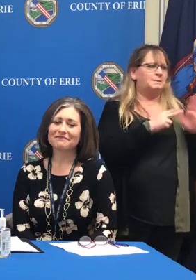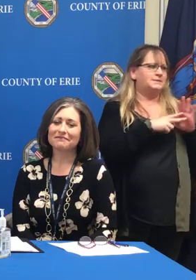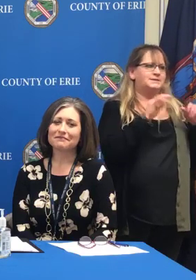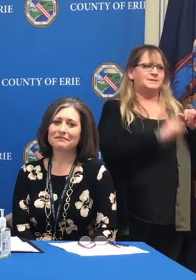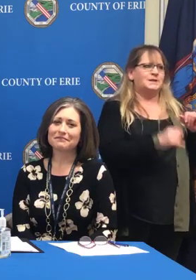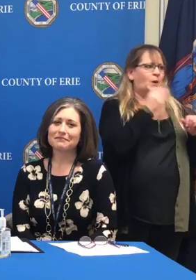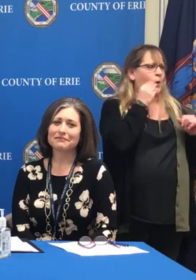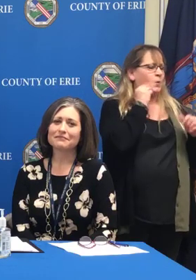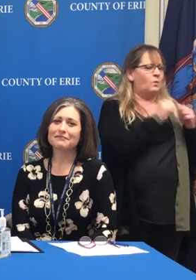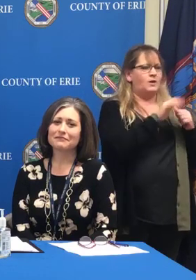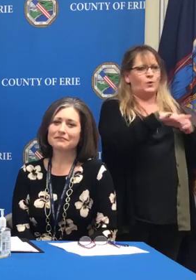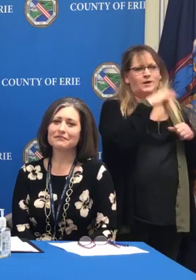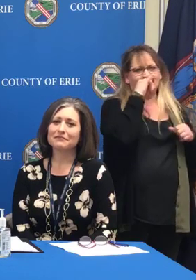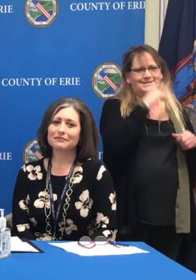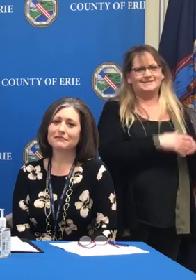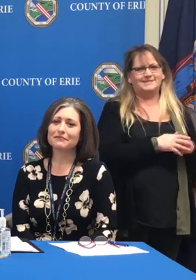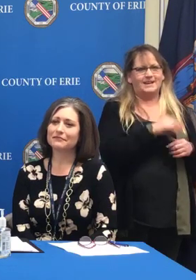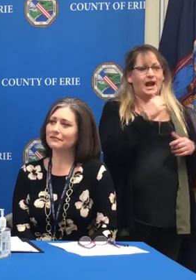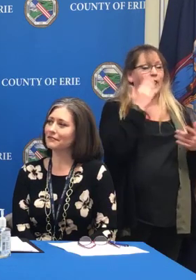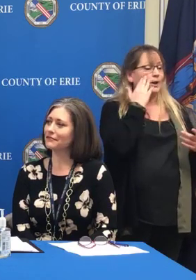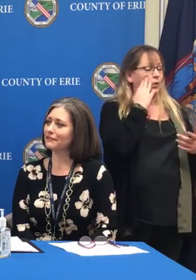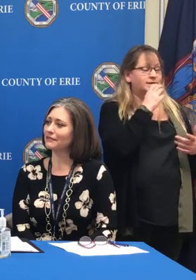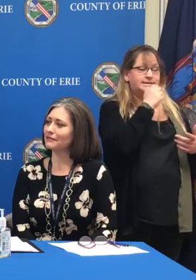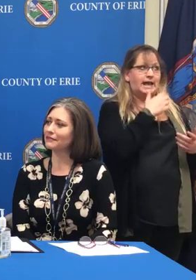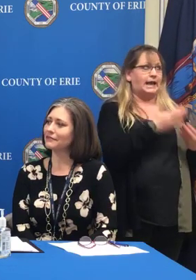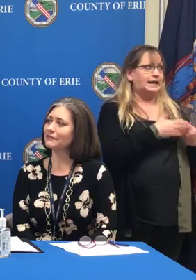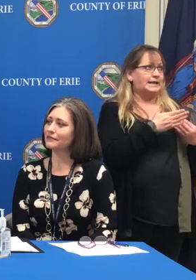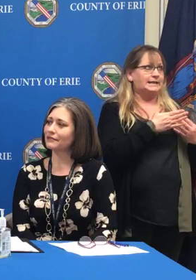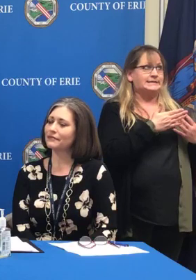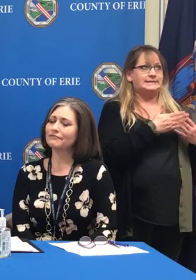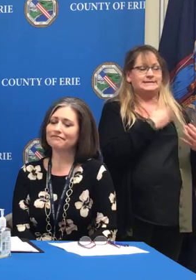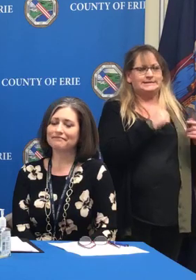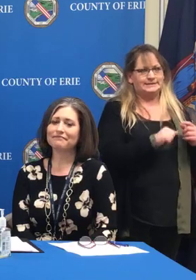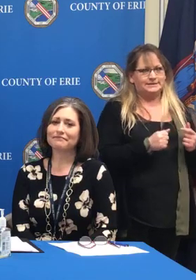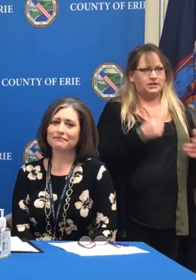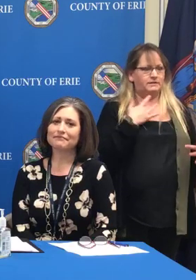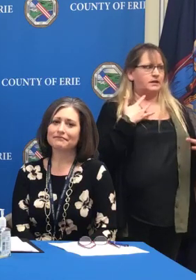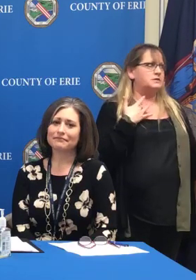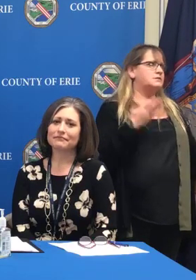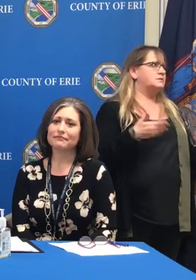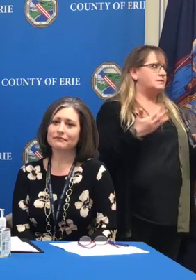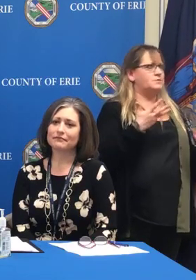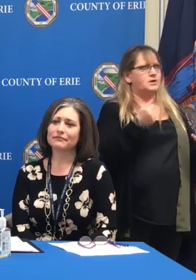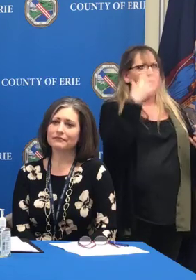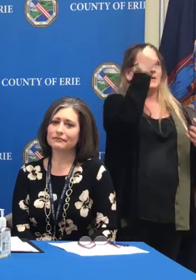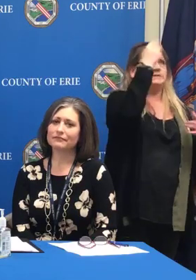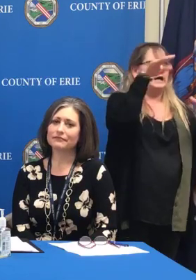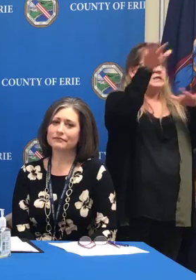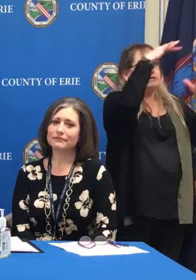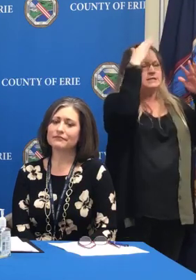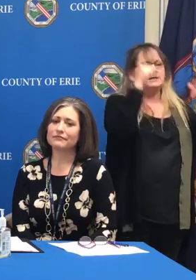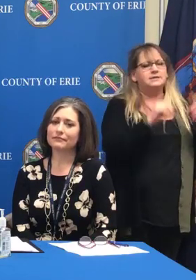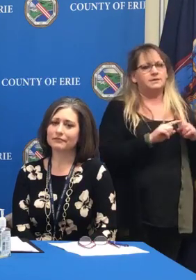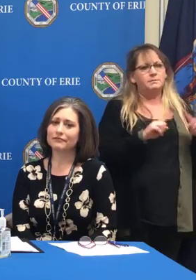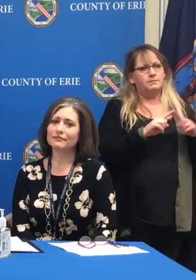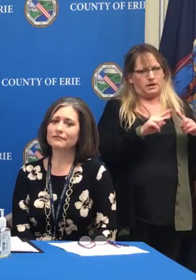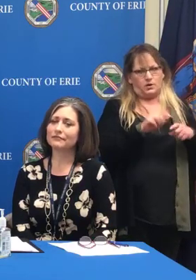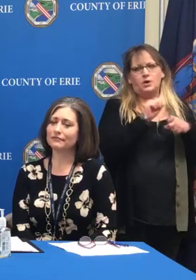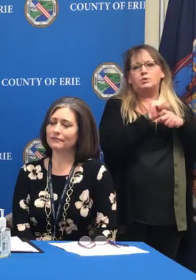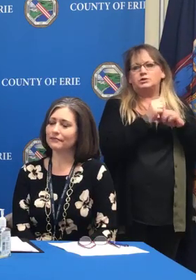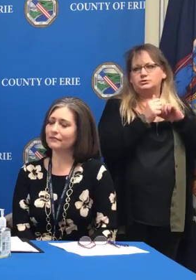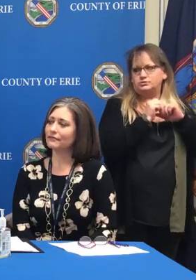kids. I know it's not easy. You can get a lot of cabin fever in times like this, but working together, we will get through this as a